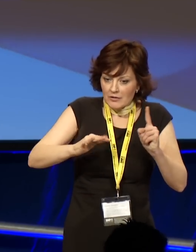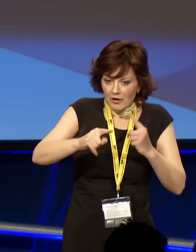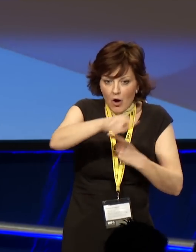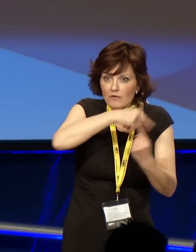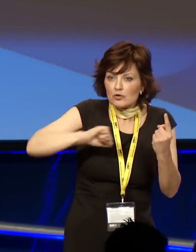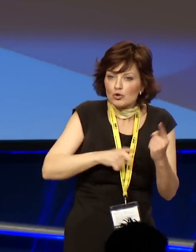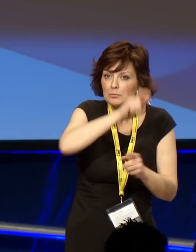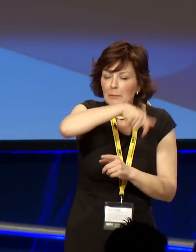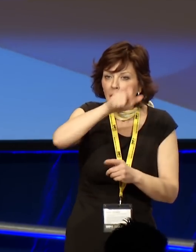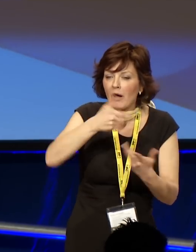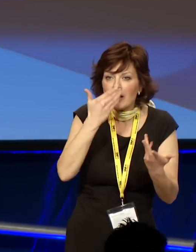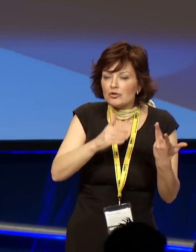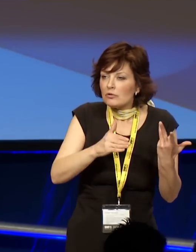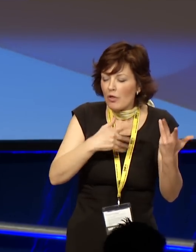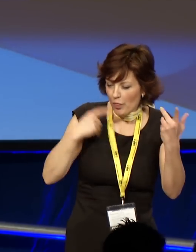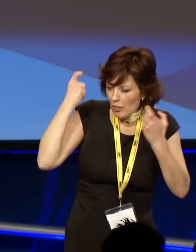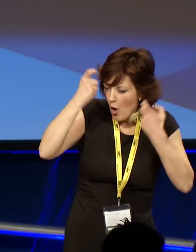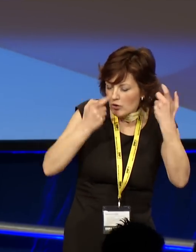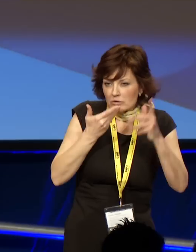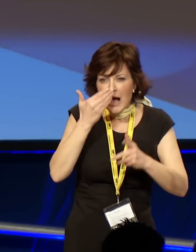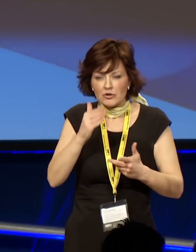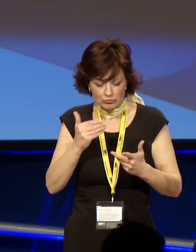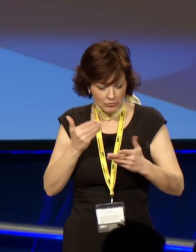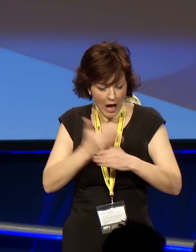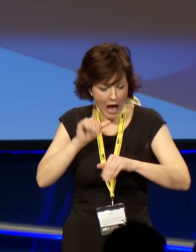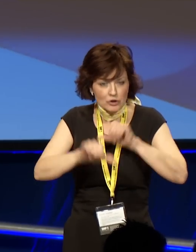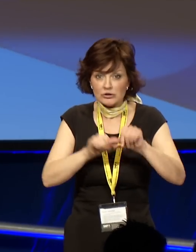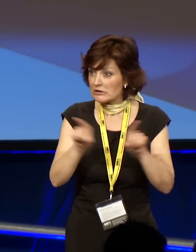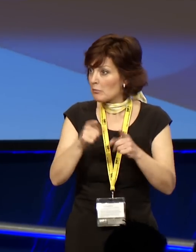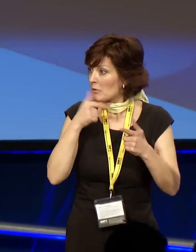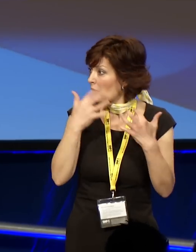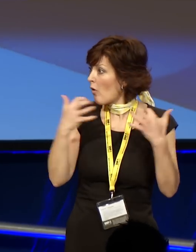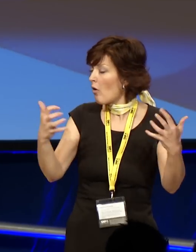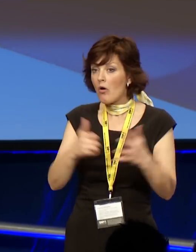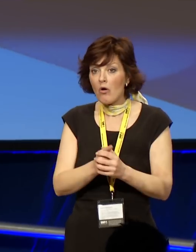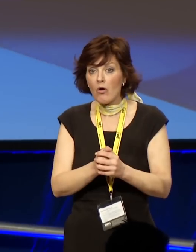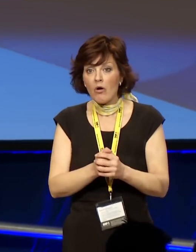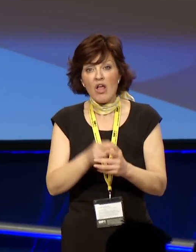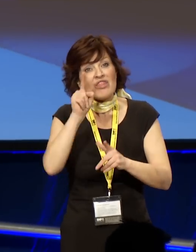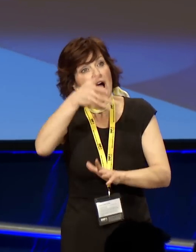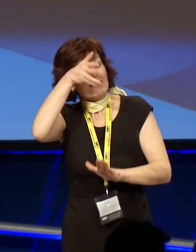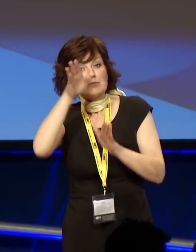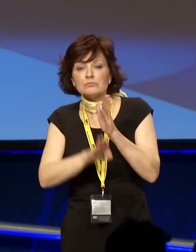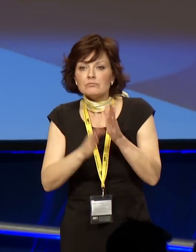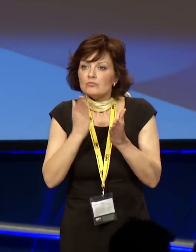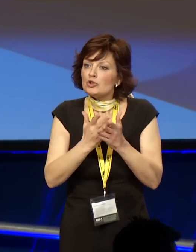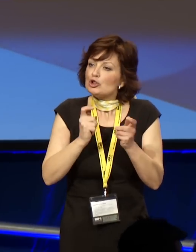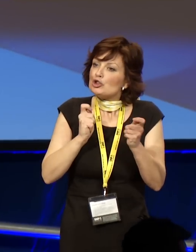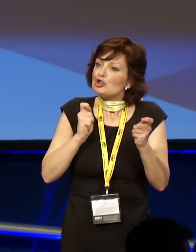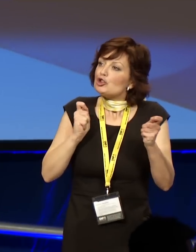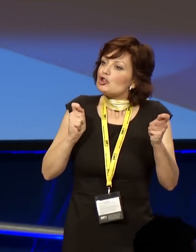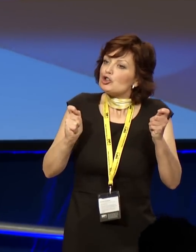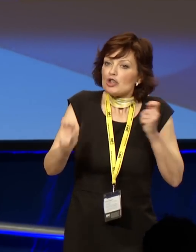A change in the thoughts and the attitude of many people in this hall, for that matter. And that experience has changed the nation. That